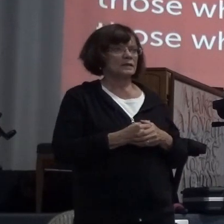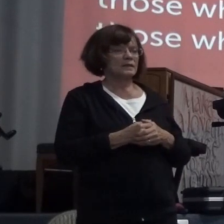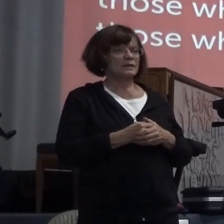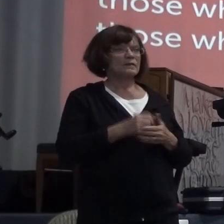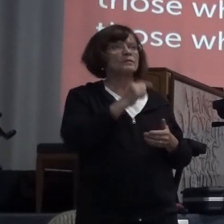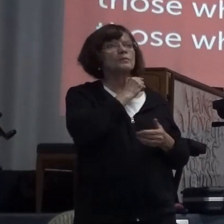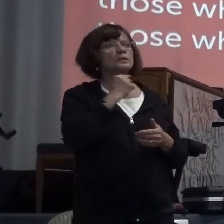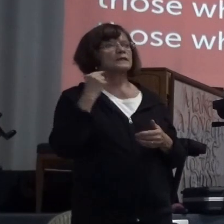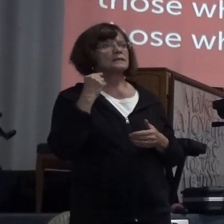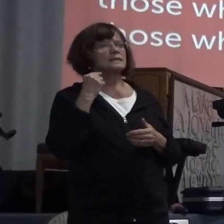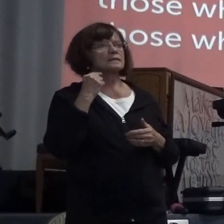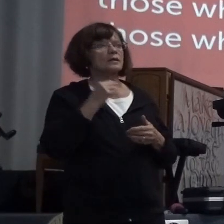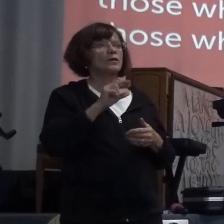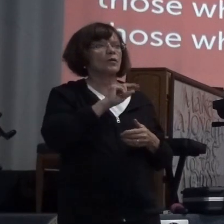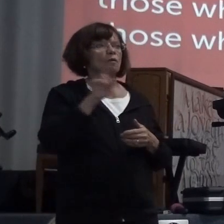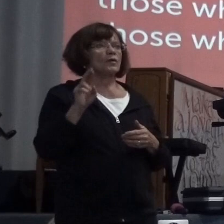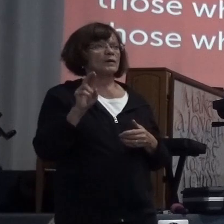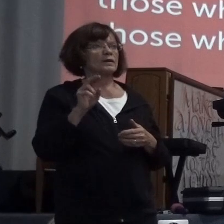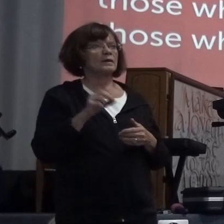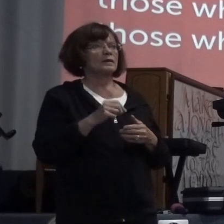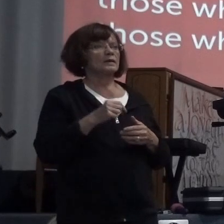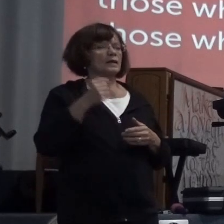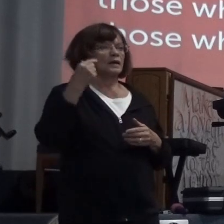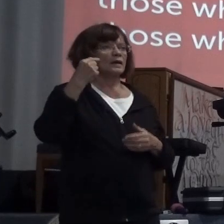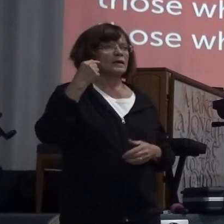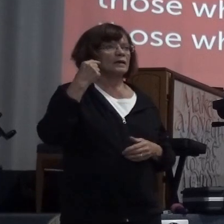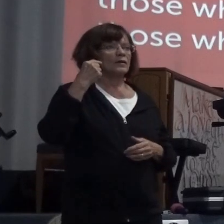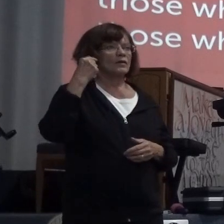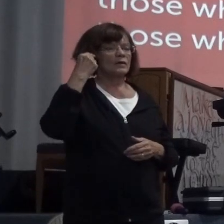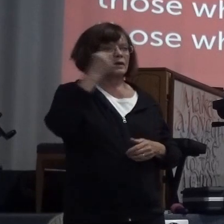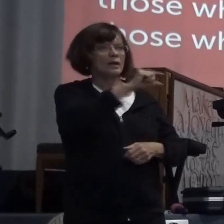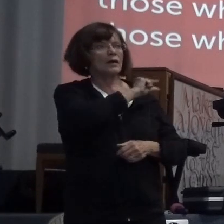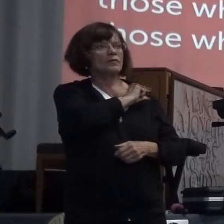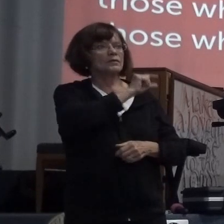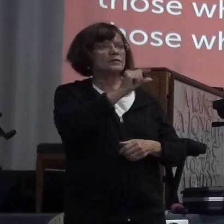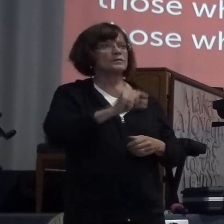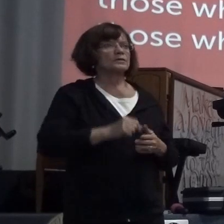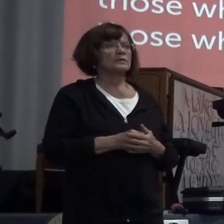as sent by him to punish those who do evil and to the praise of those who do good."